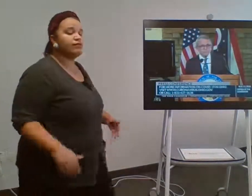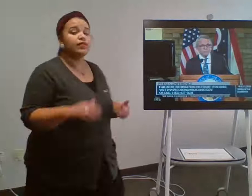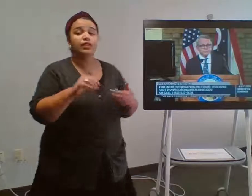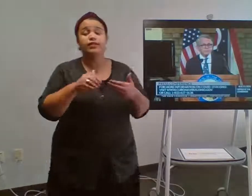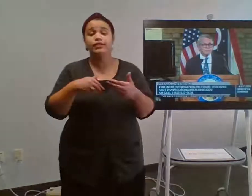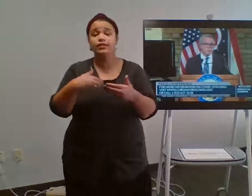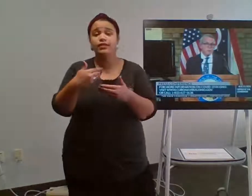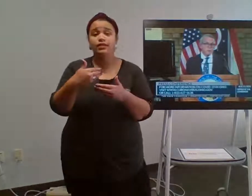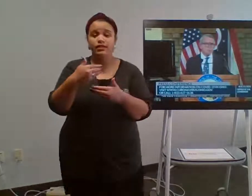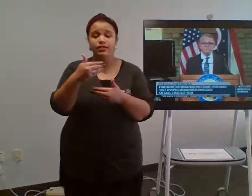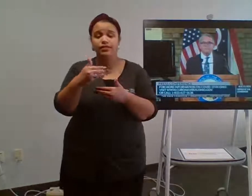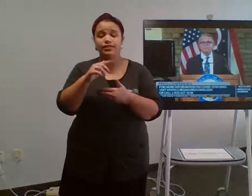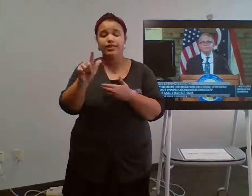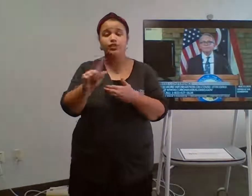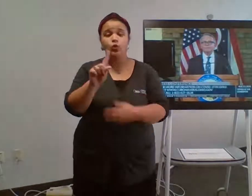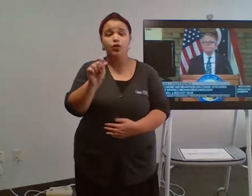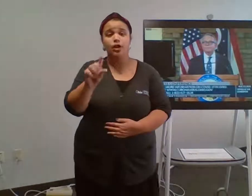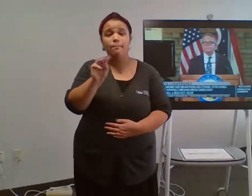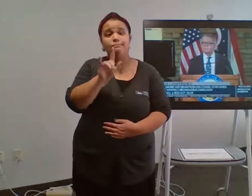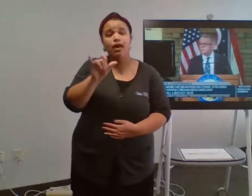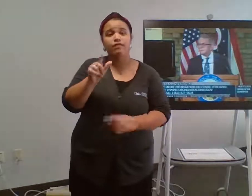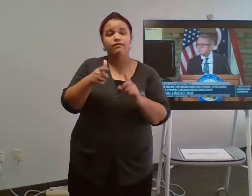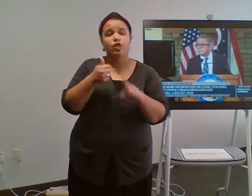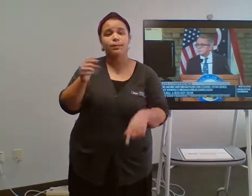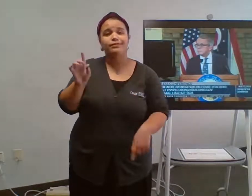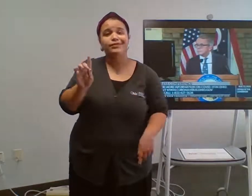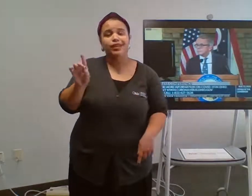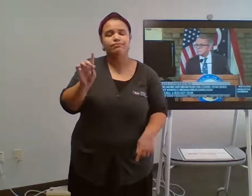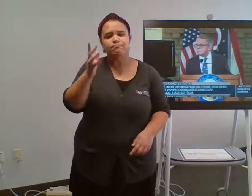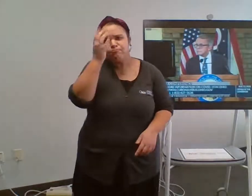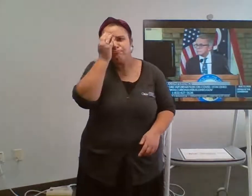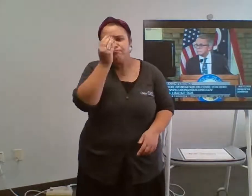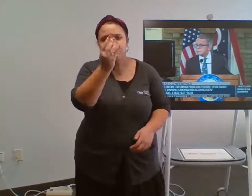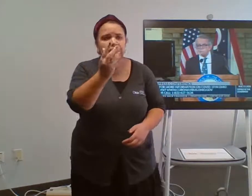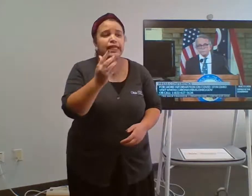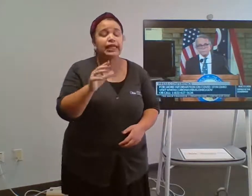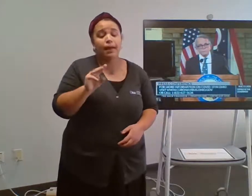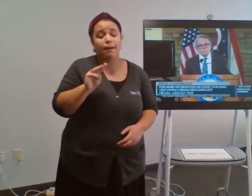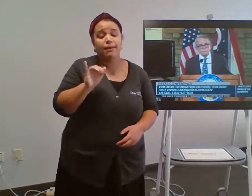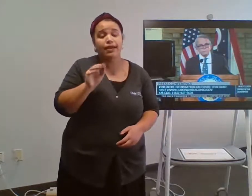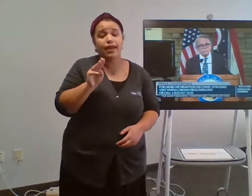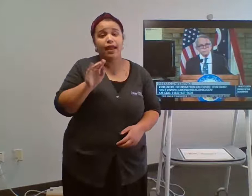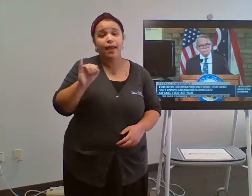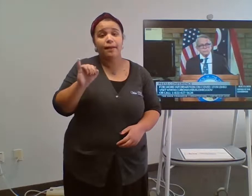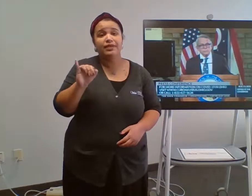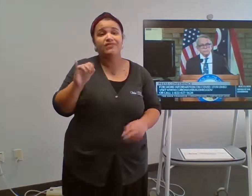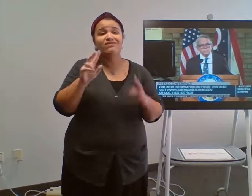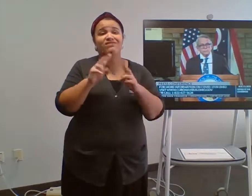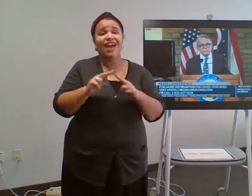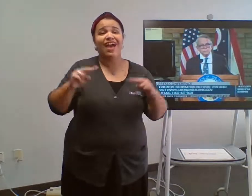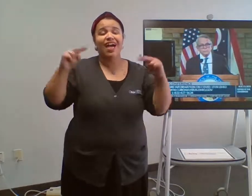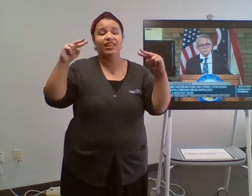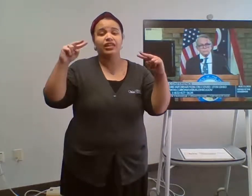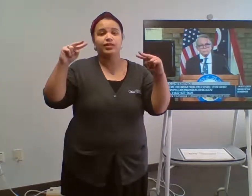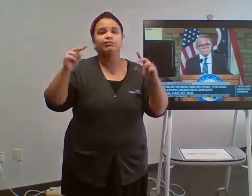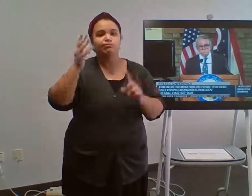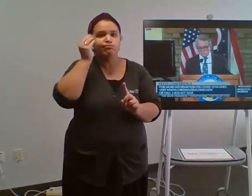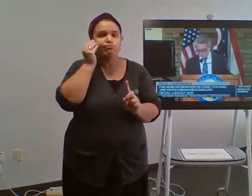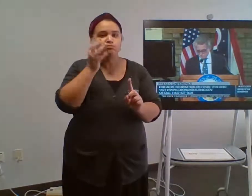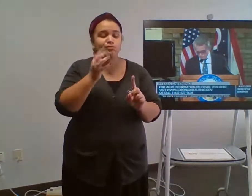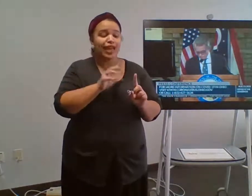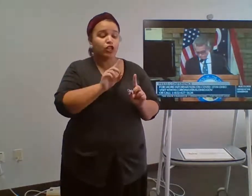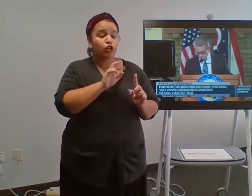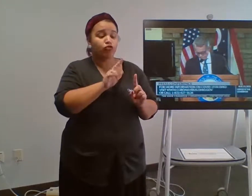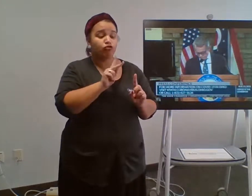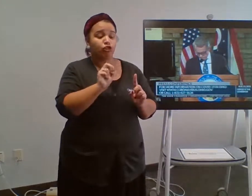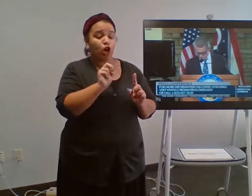Hi, Governor. We've got some local outbreaks in the Miami Valley, most recently 64 cases at a nursing home in